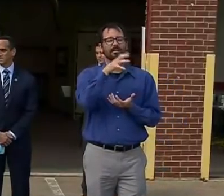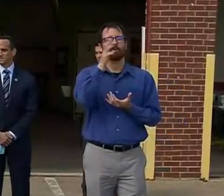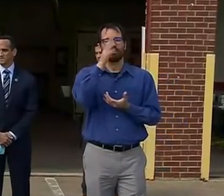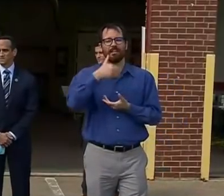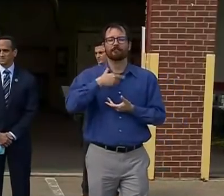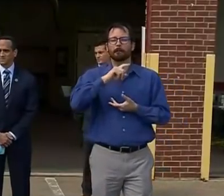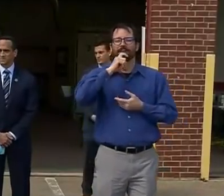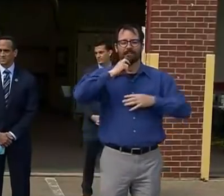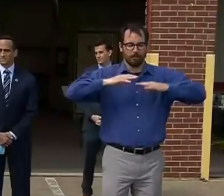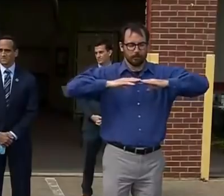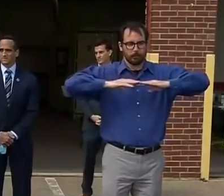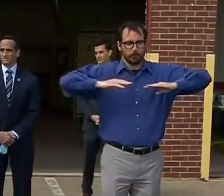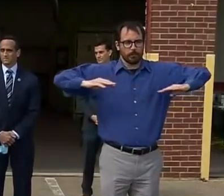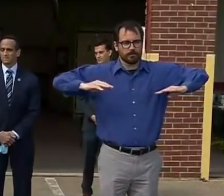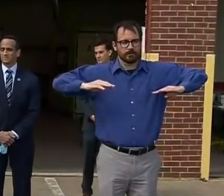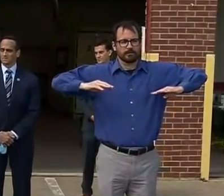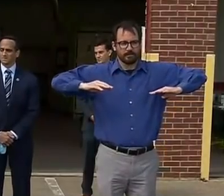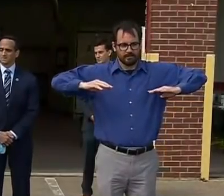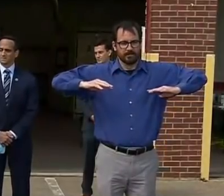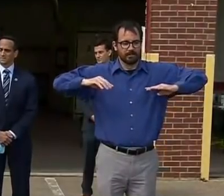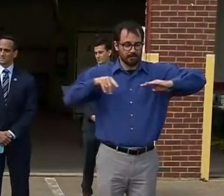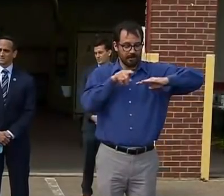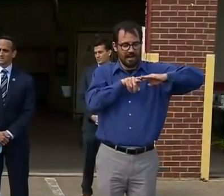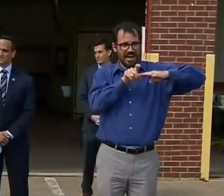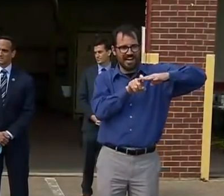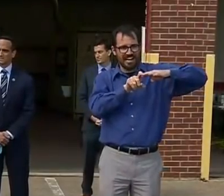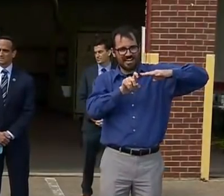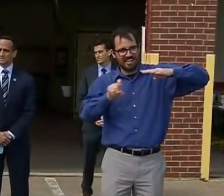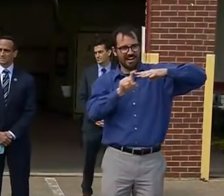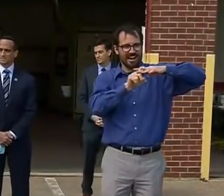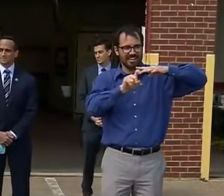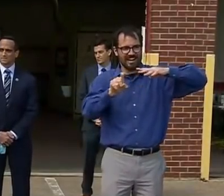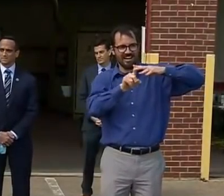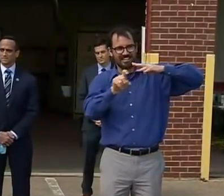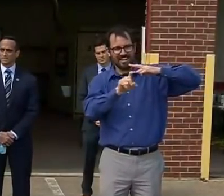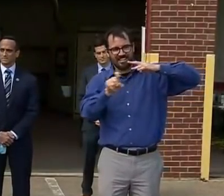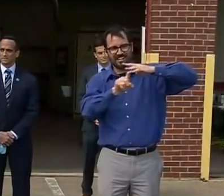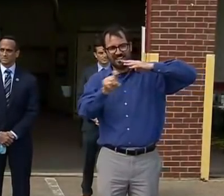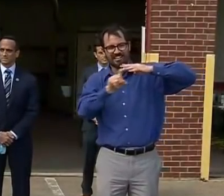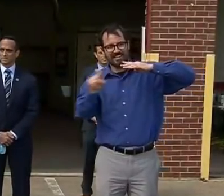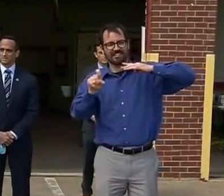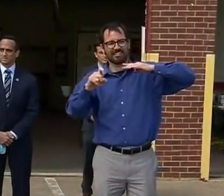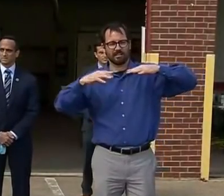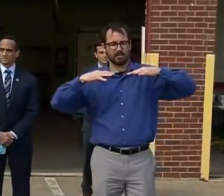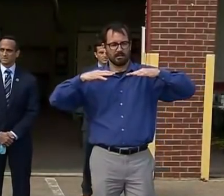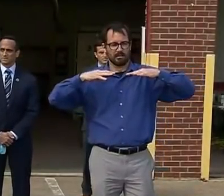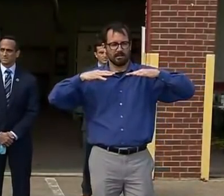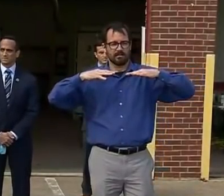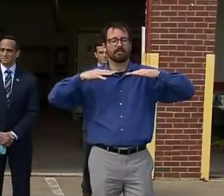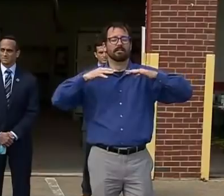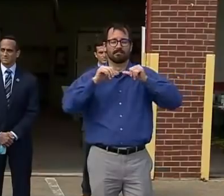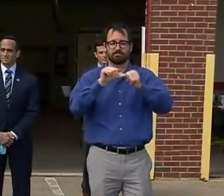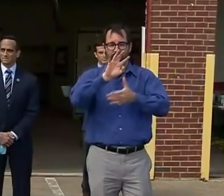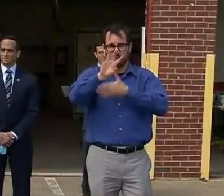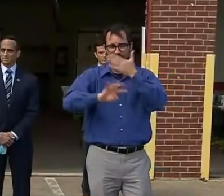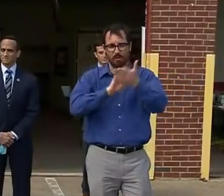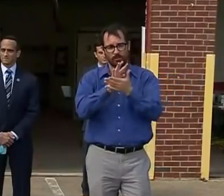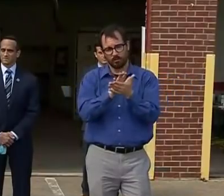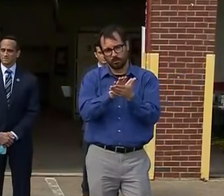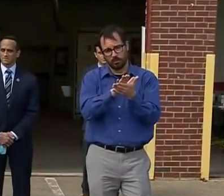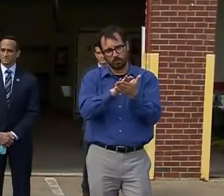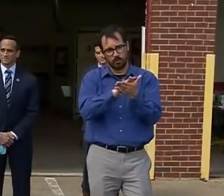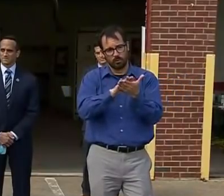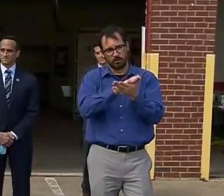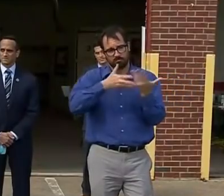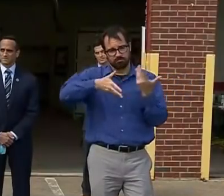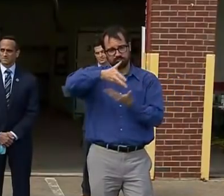The treatment takes place over a period of about 4 hours. Then the masks are repackaged for shipping back to the